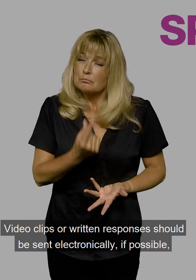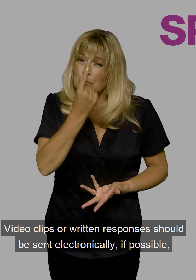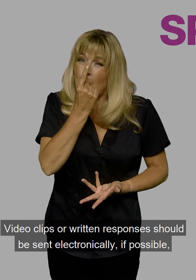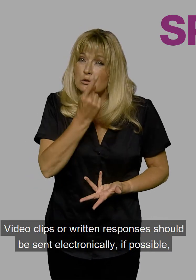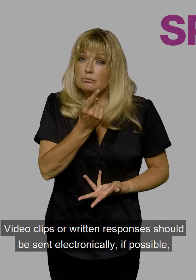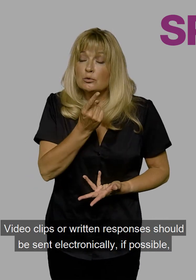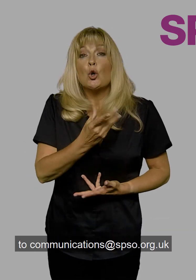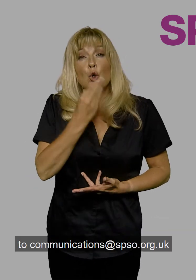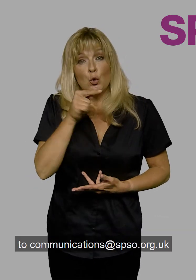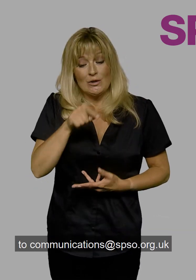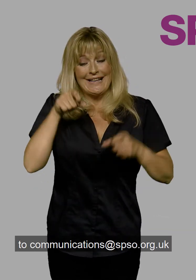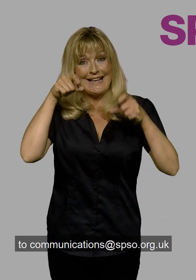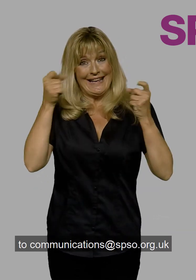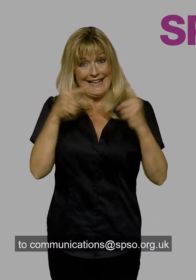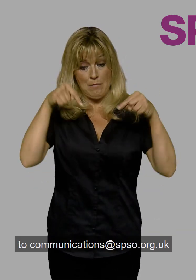if possible to